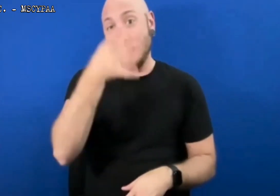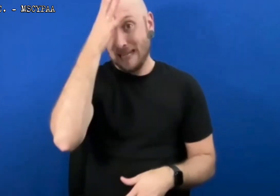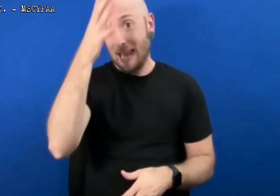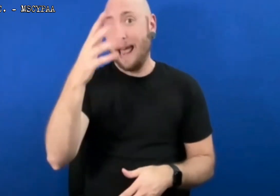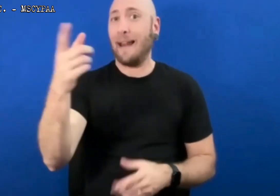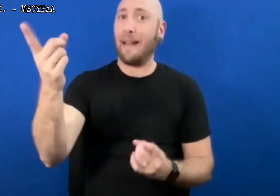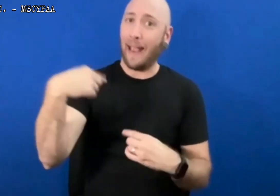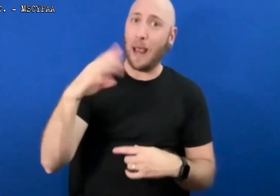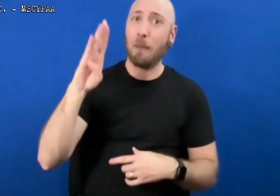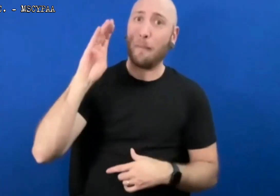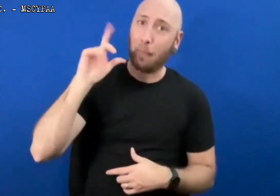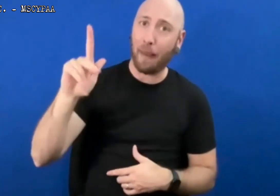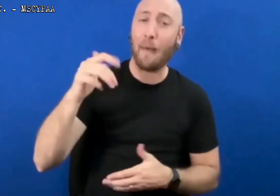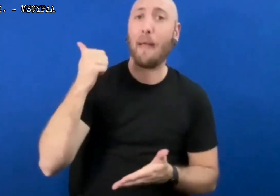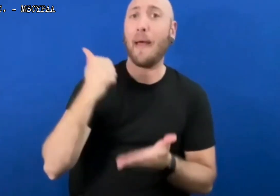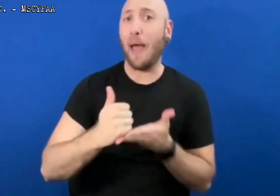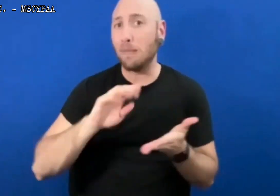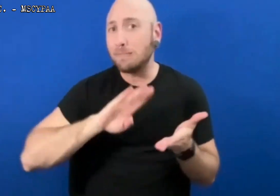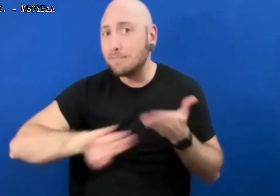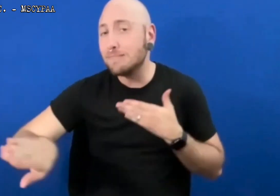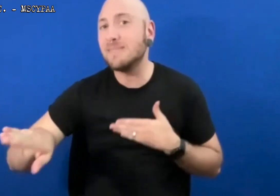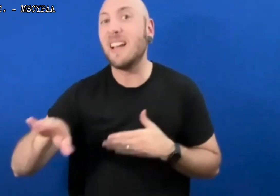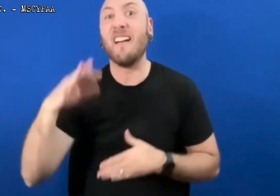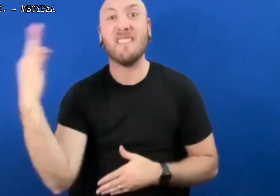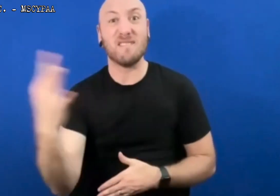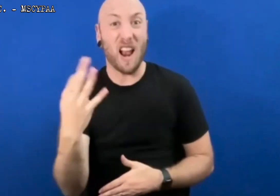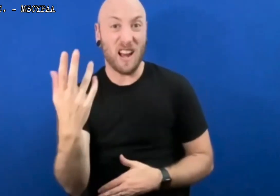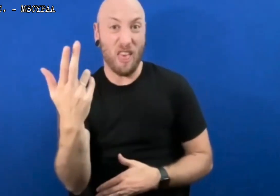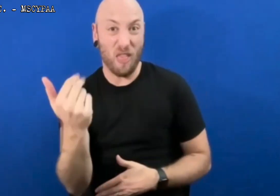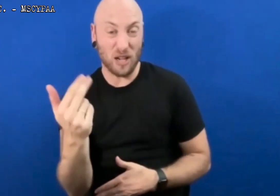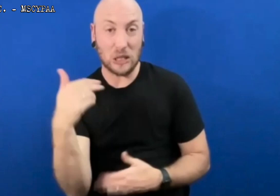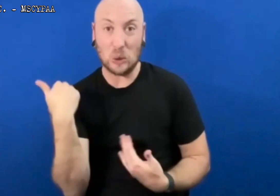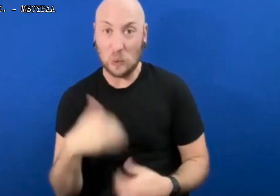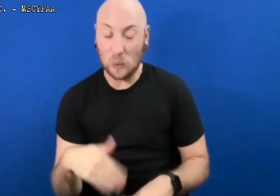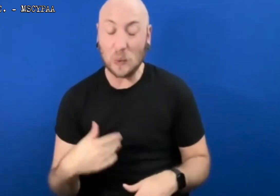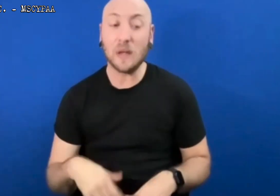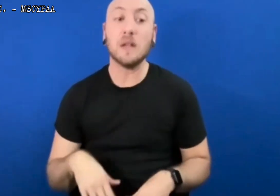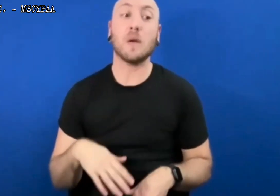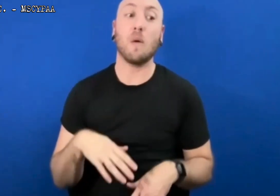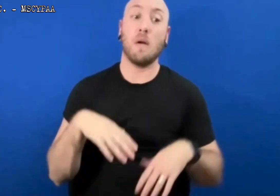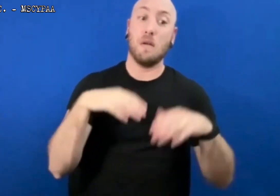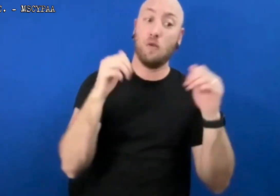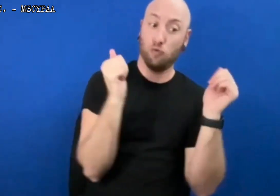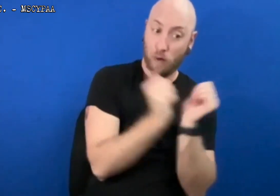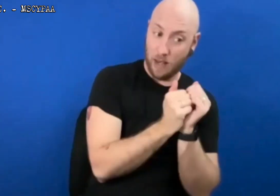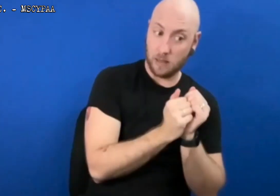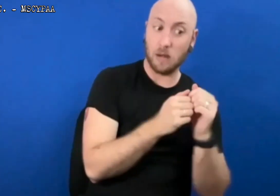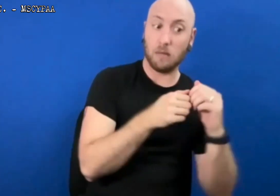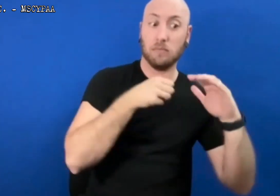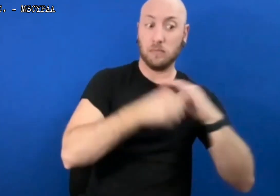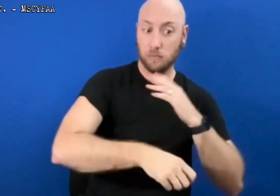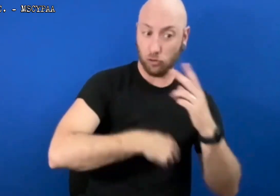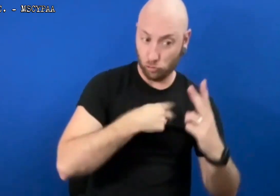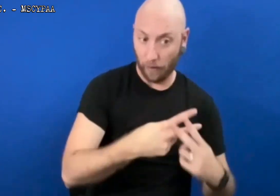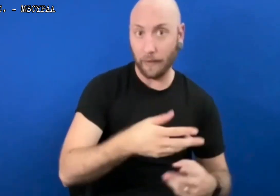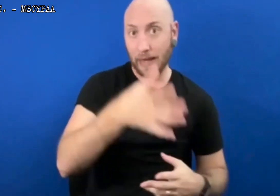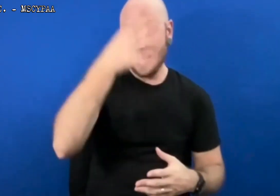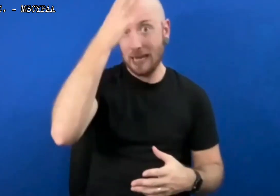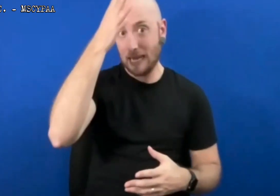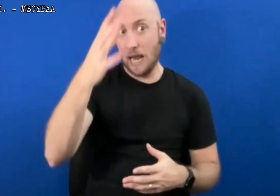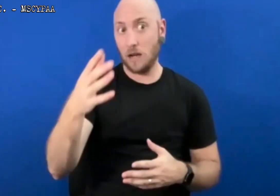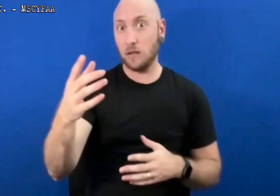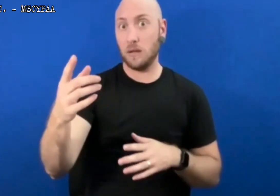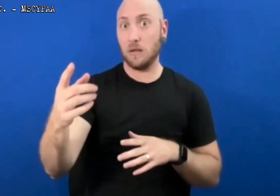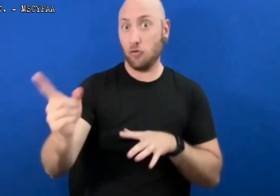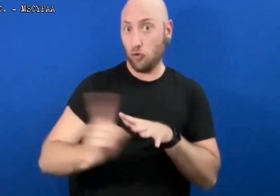November 2015. And I got arrested, and I ended up going to jail, and my dad picked me up, and he didn't want to bring me home.